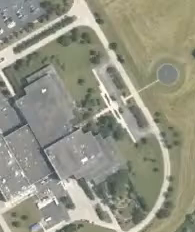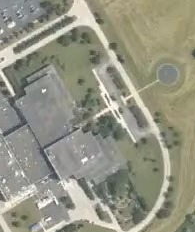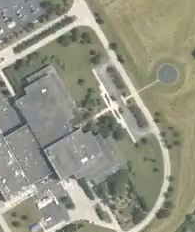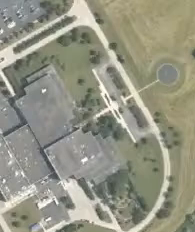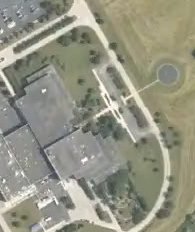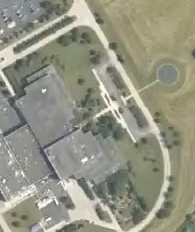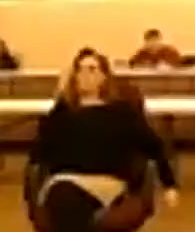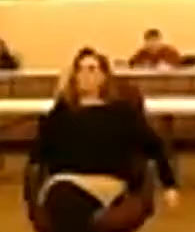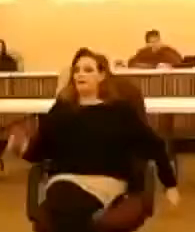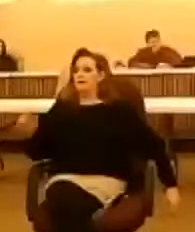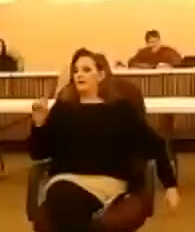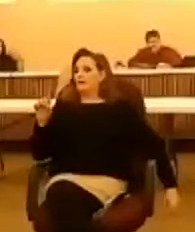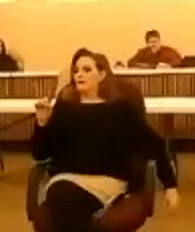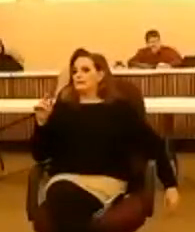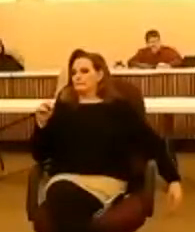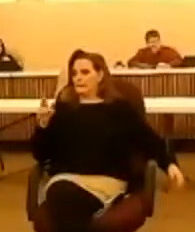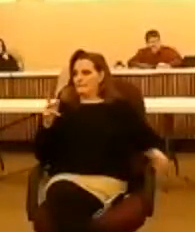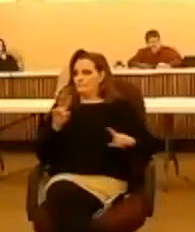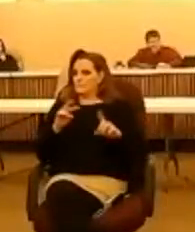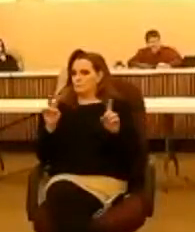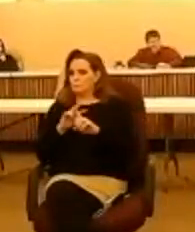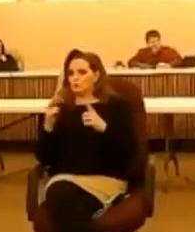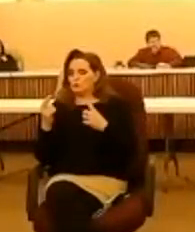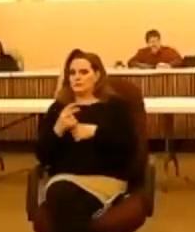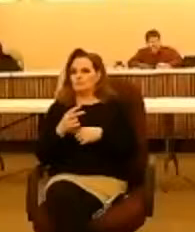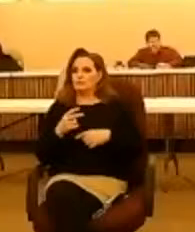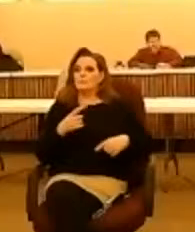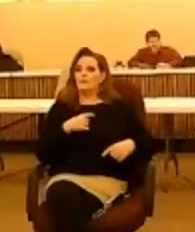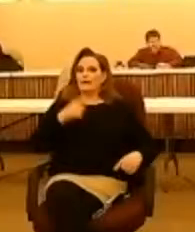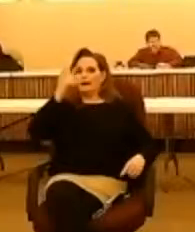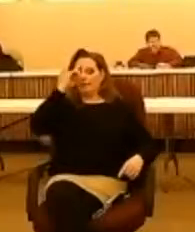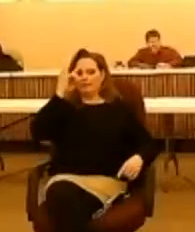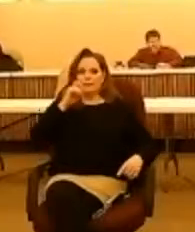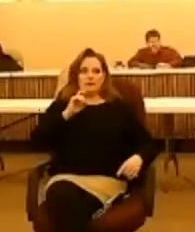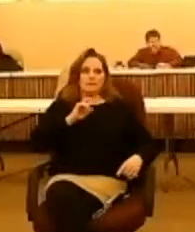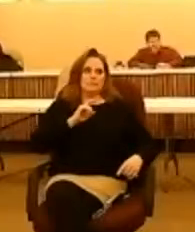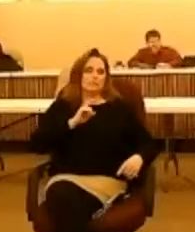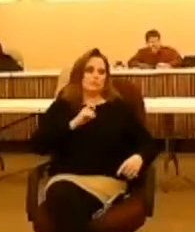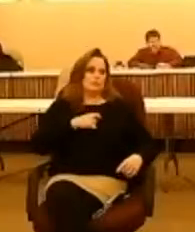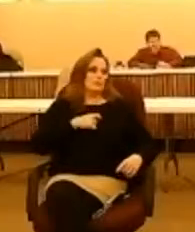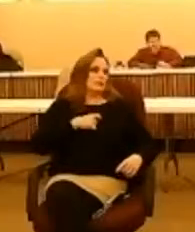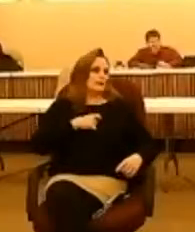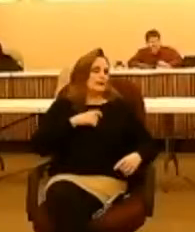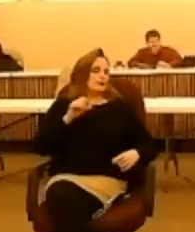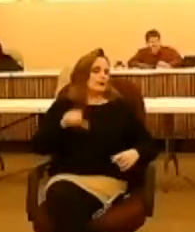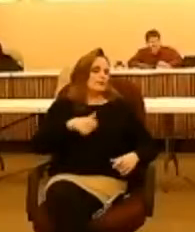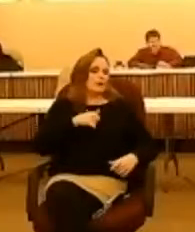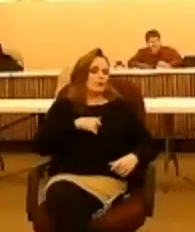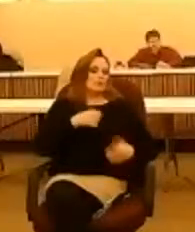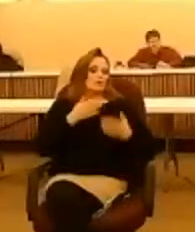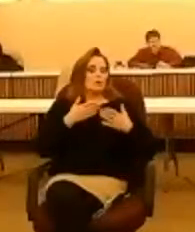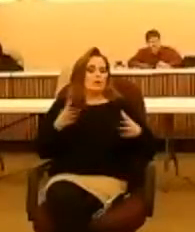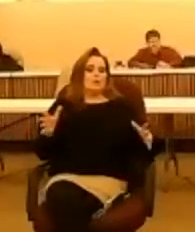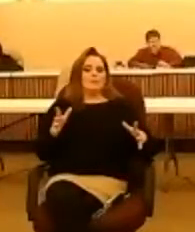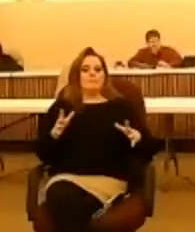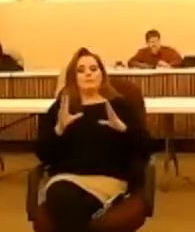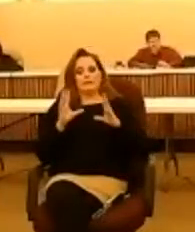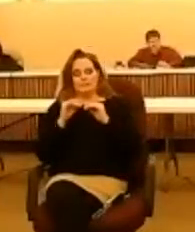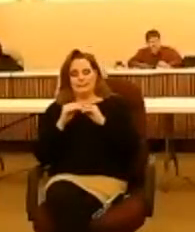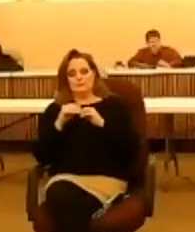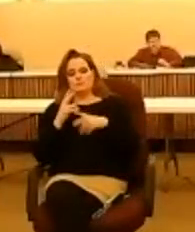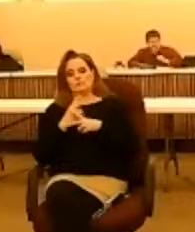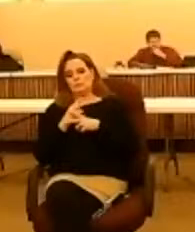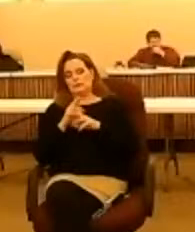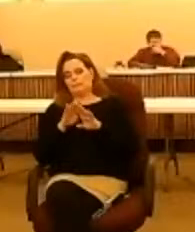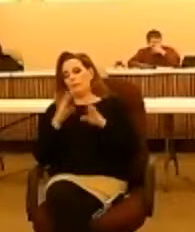Don, from a procedural standpoint, do you think we need additional public hearing to keep this open? Should